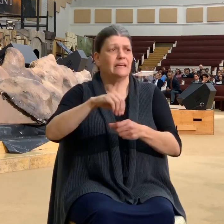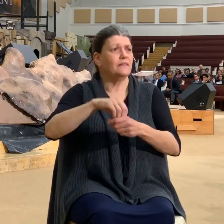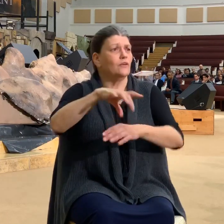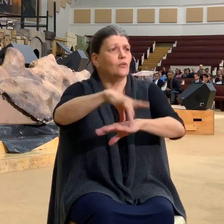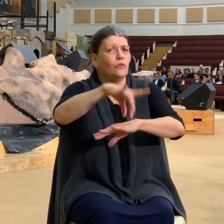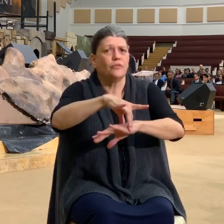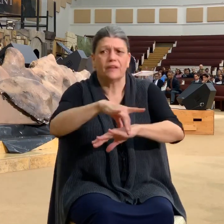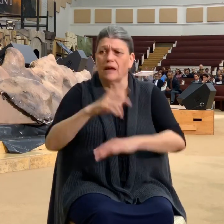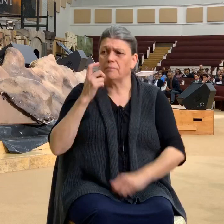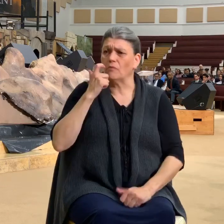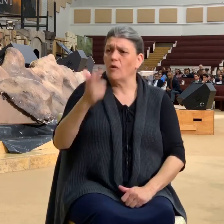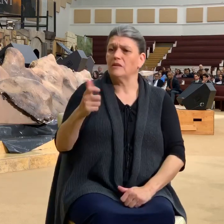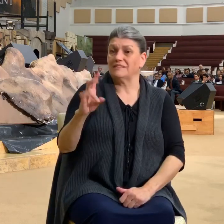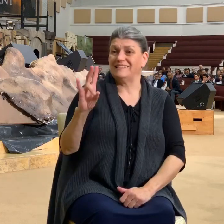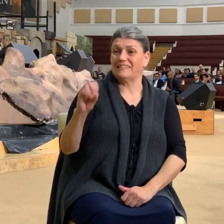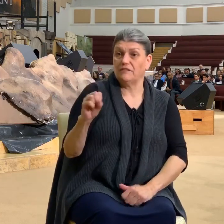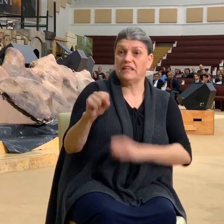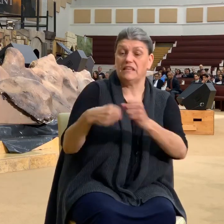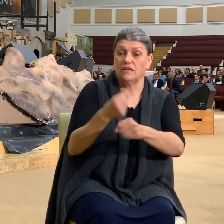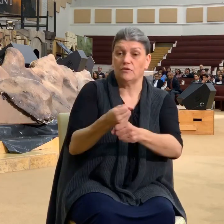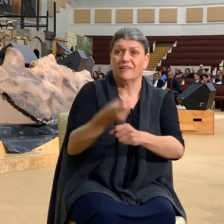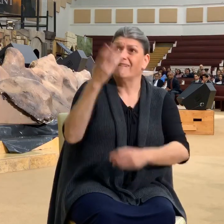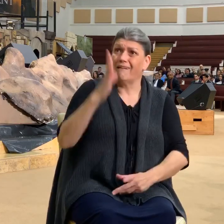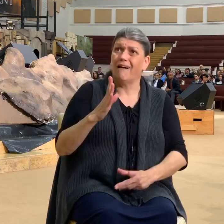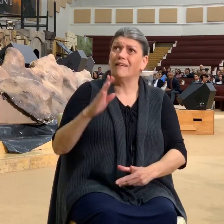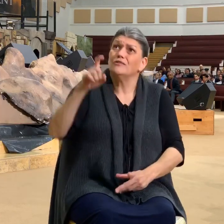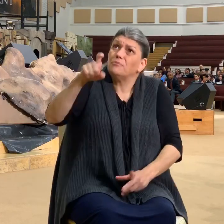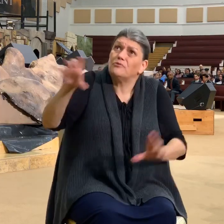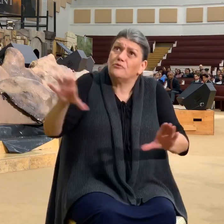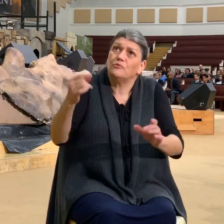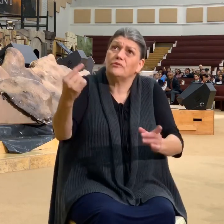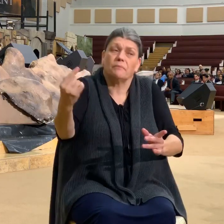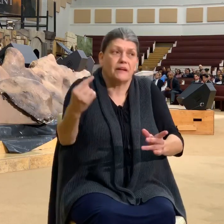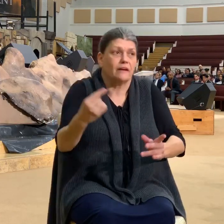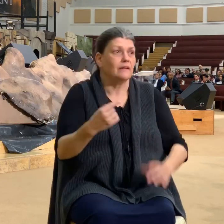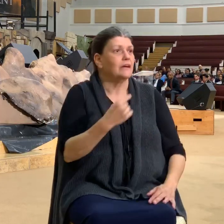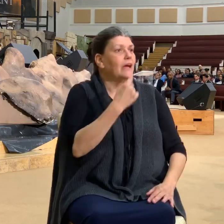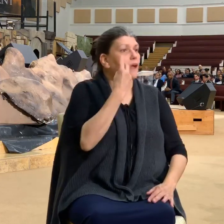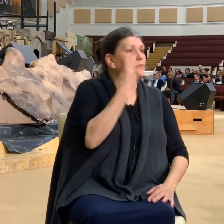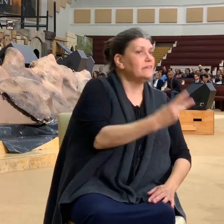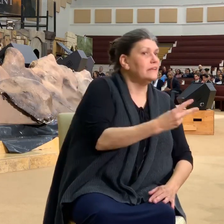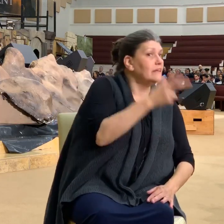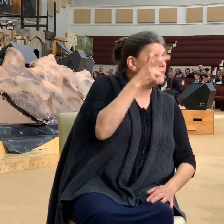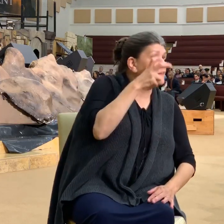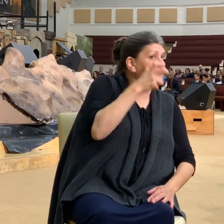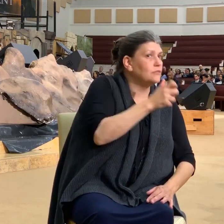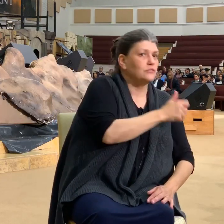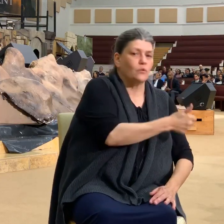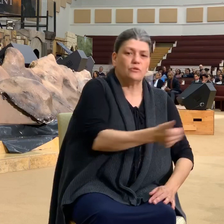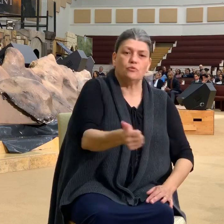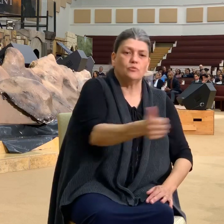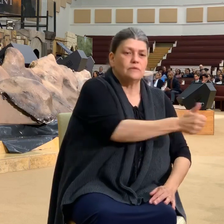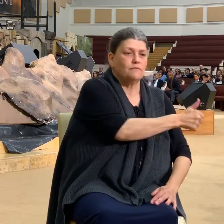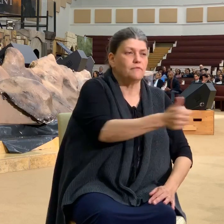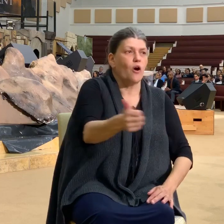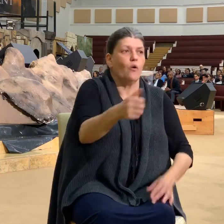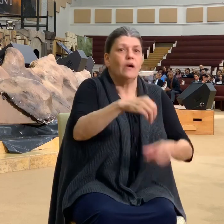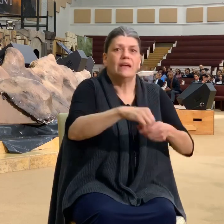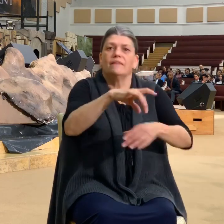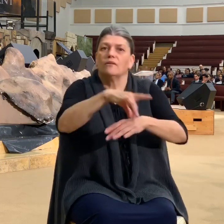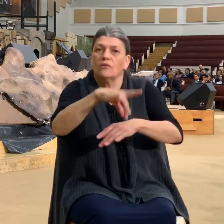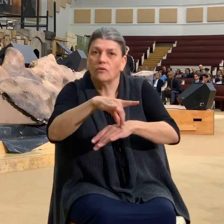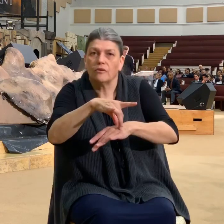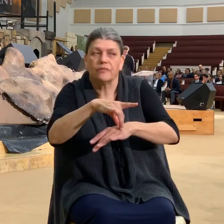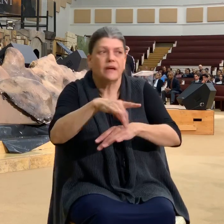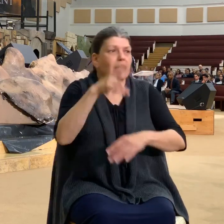supposed to be doing something, God. And we see that Lucifer's going to and fro in the earth. And we see that staff meeting in the heavens. And